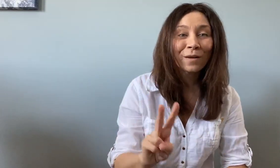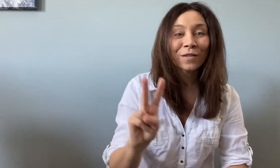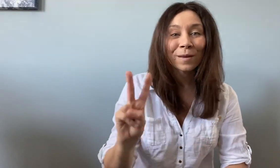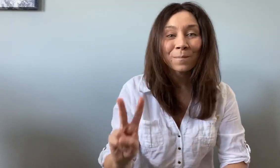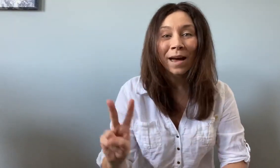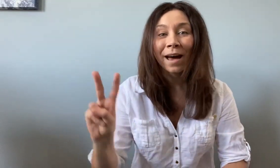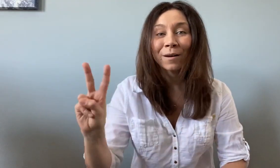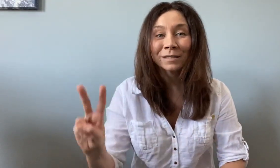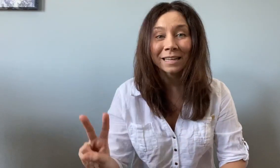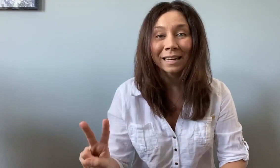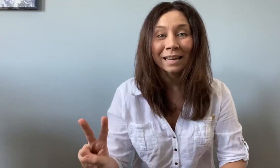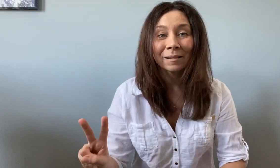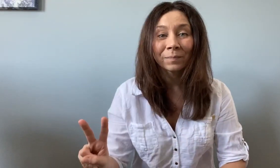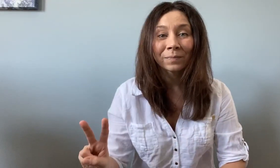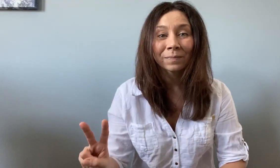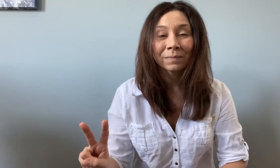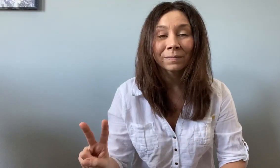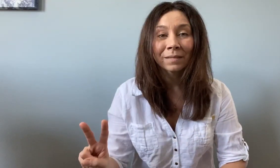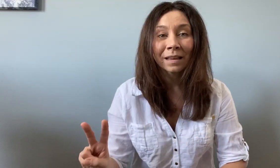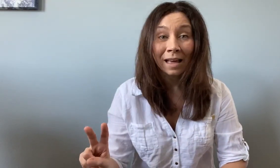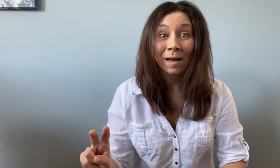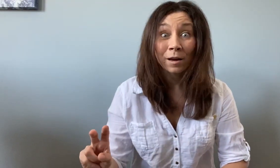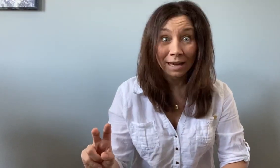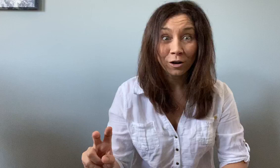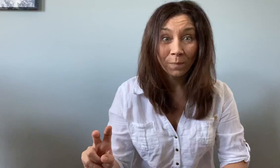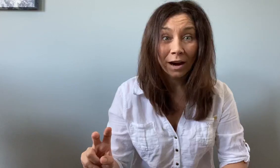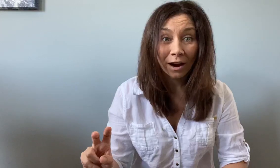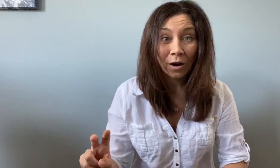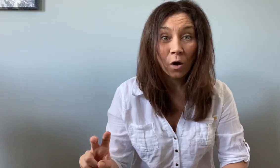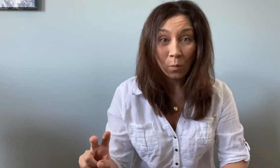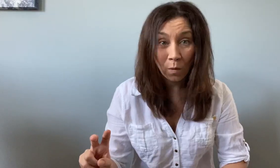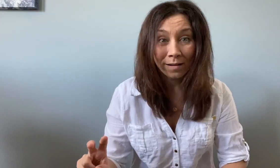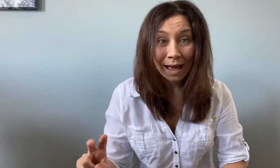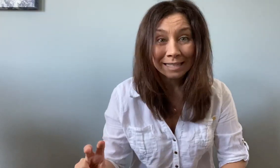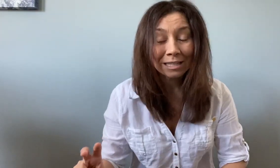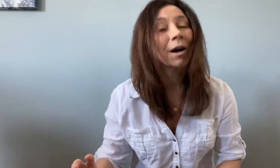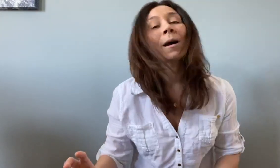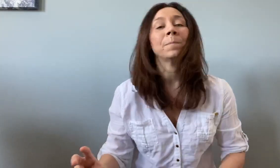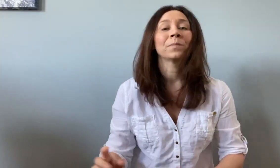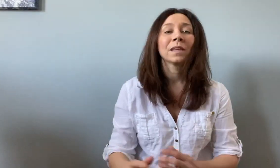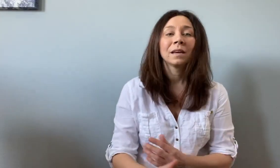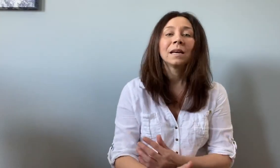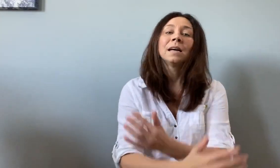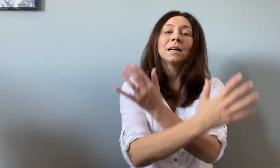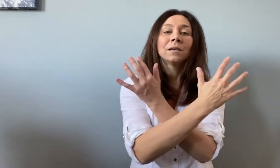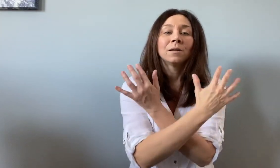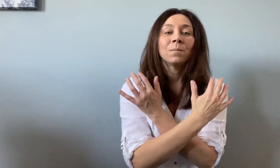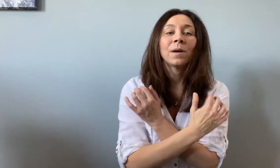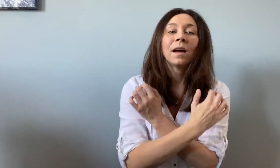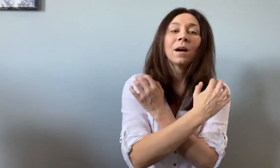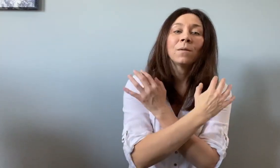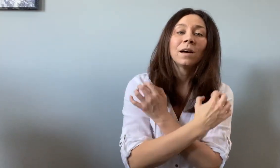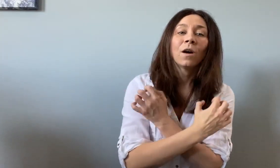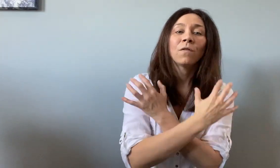over the mountain. Get your bear out one last time. The bear went over